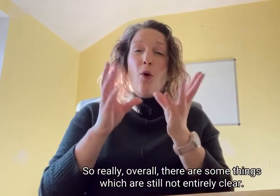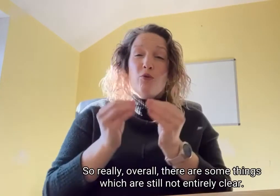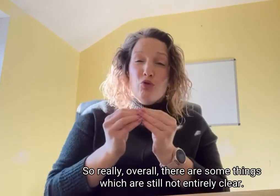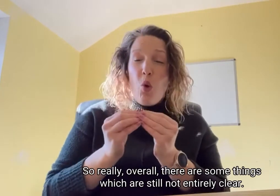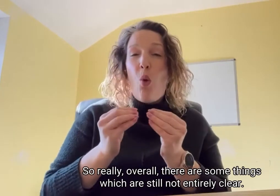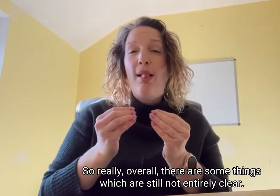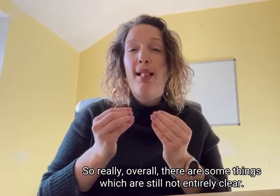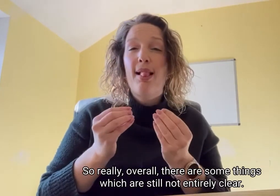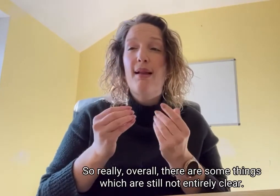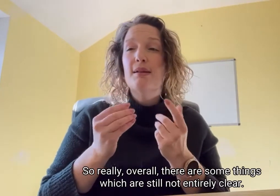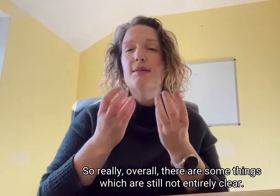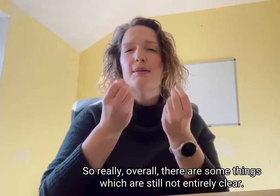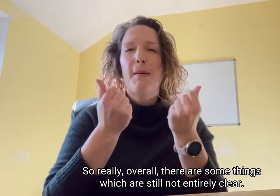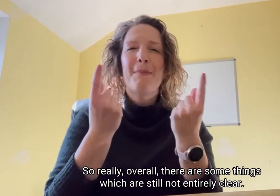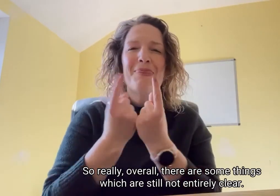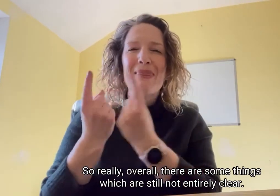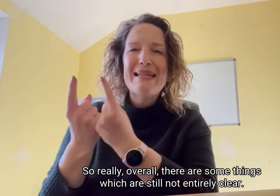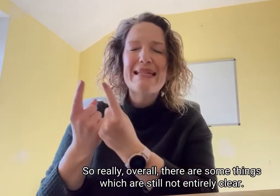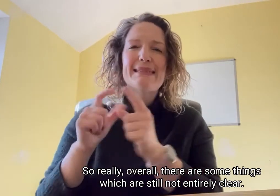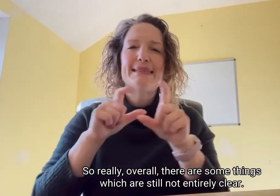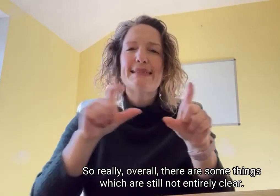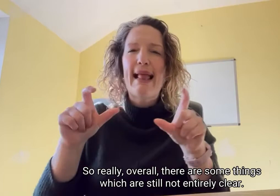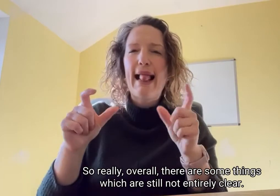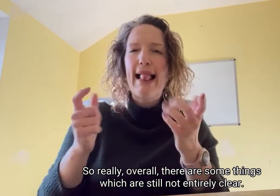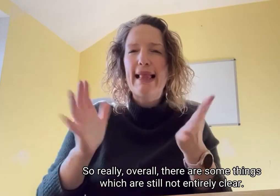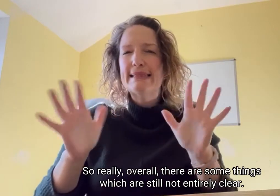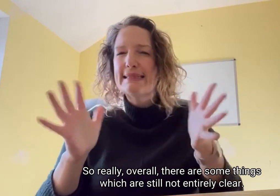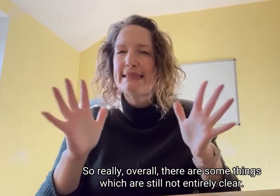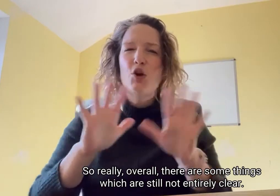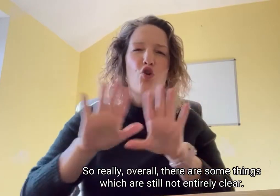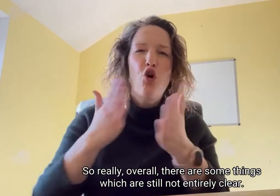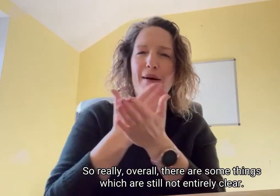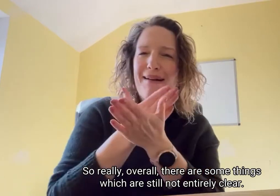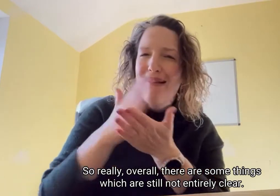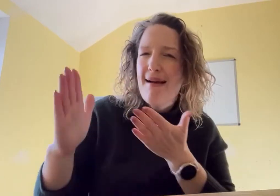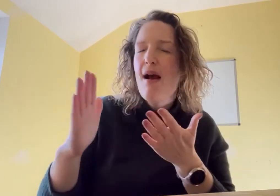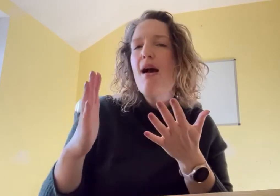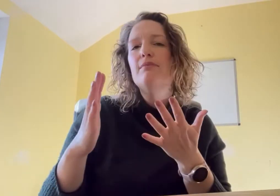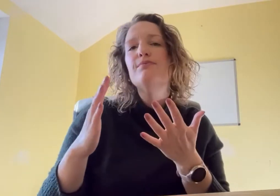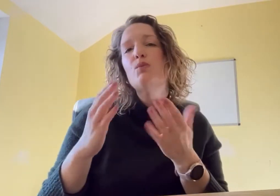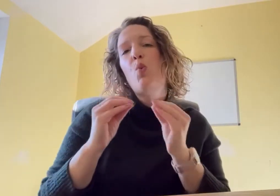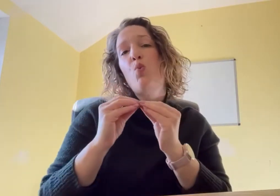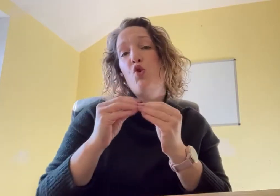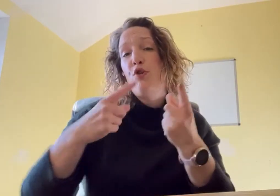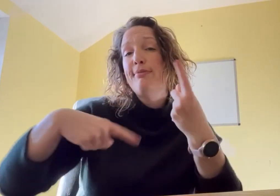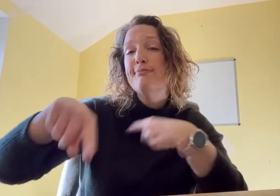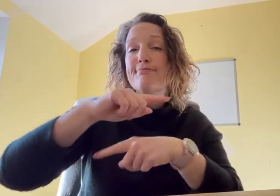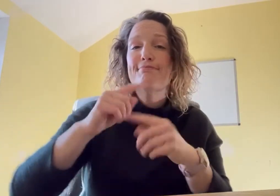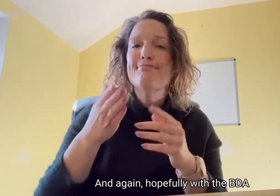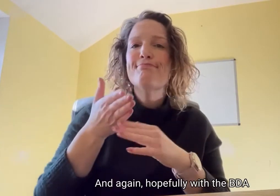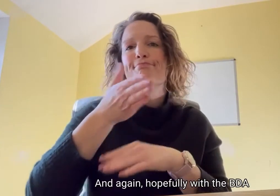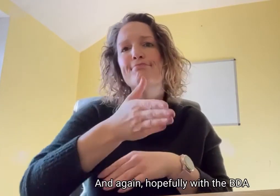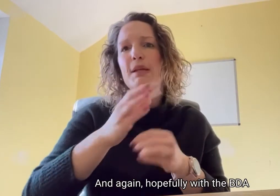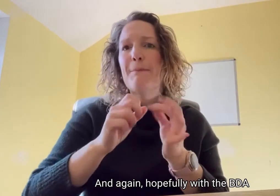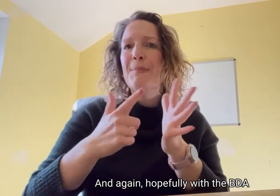So really, overall, there are some things which are still not entirely clear. And again, hopefully,